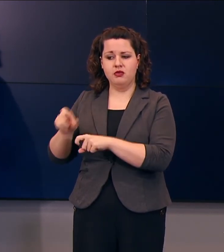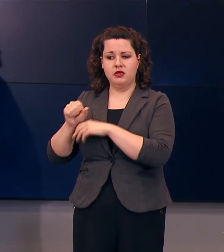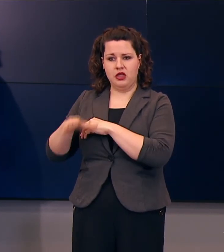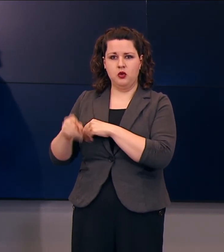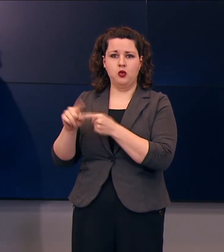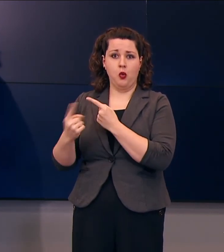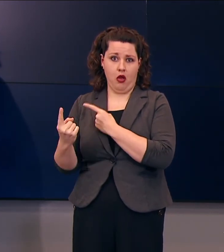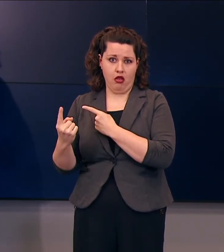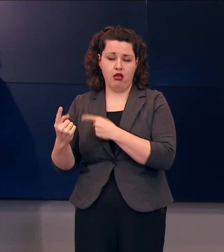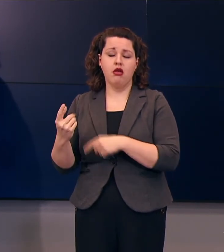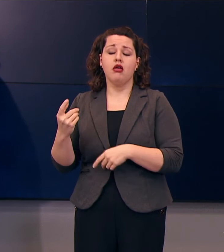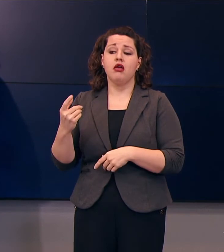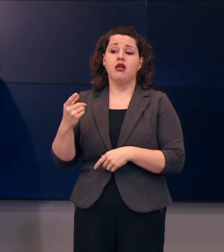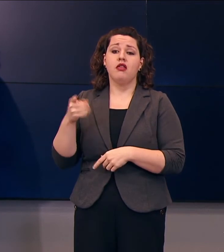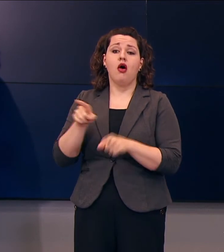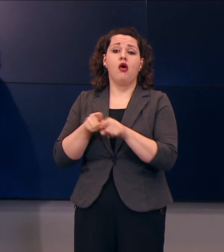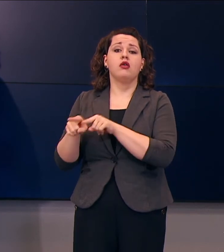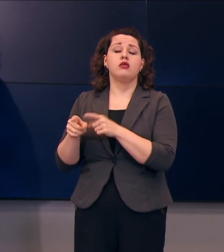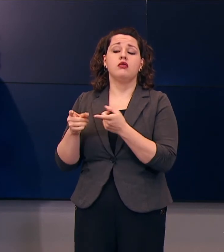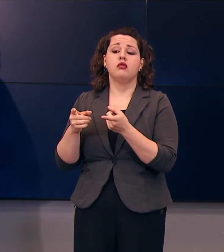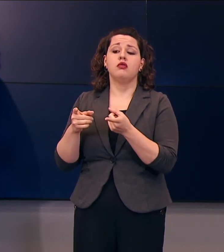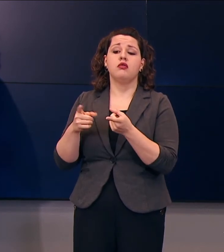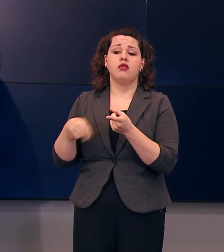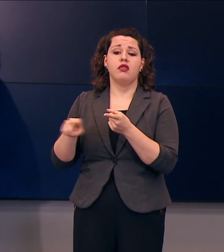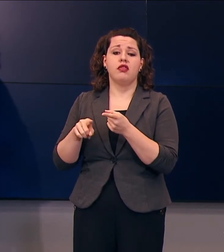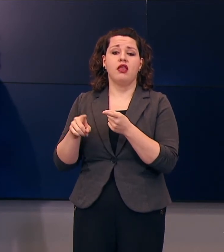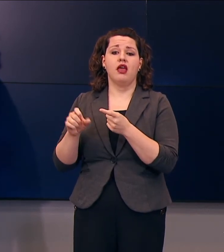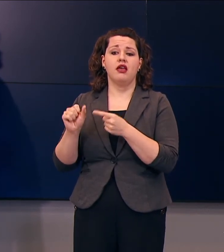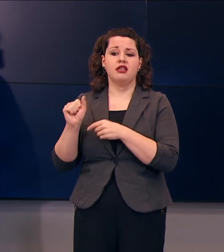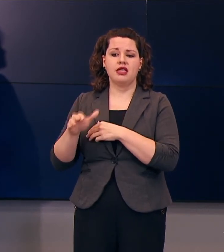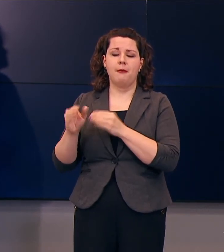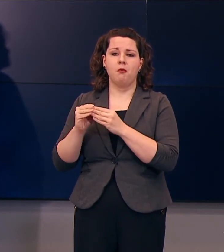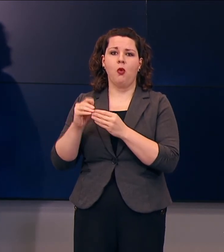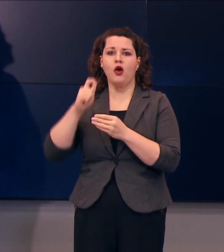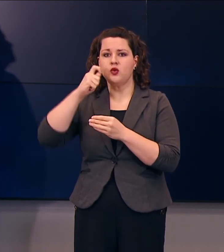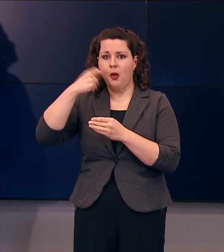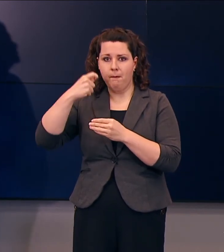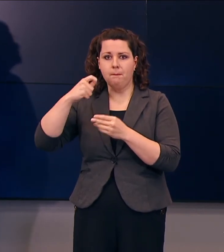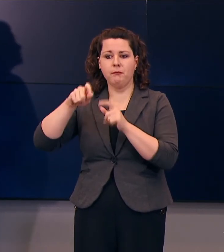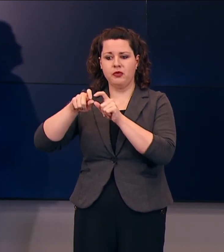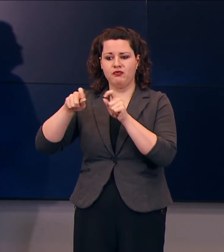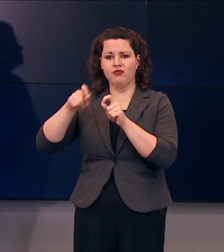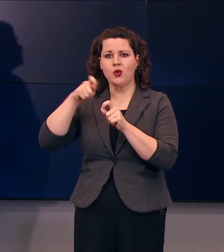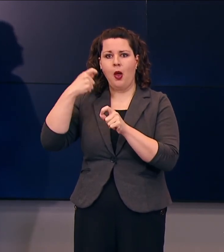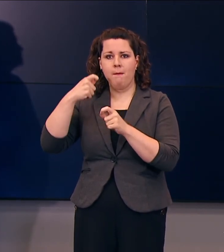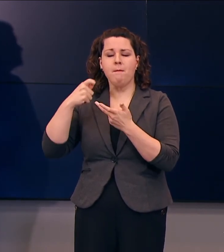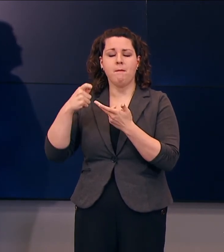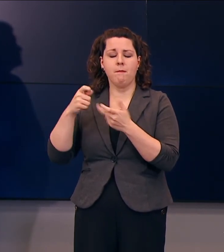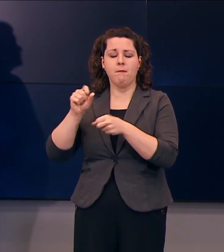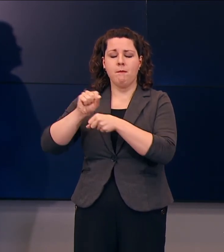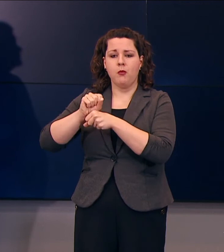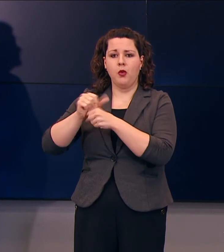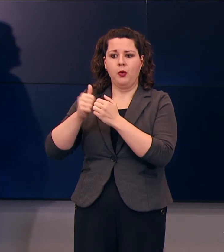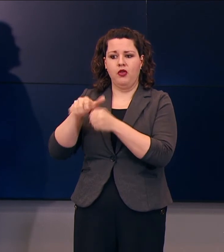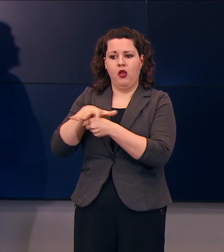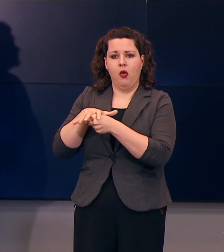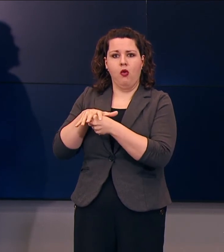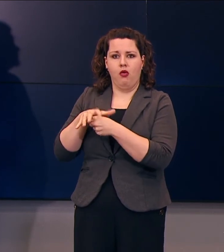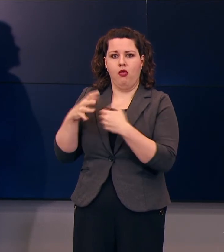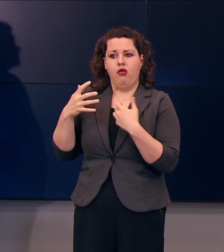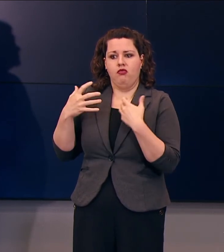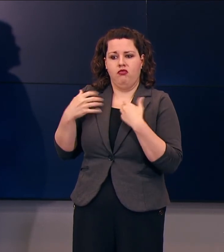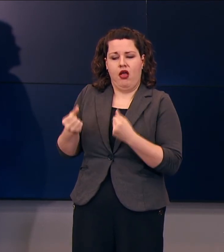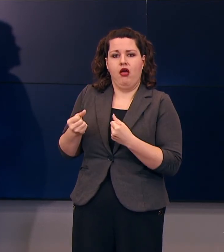facilities. In addition to that, they were able to send additional swabs to work with the local public health and